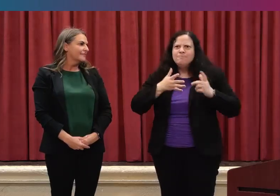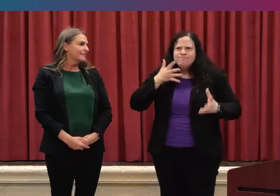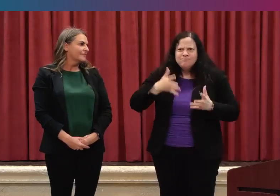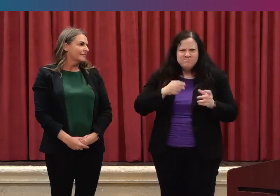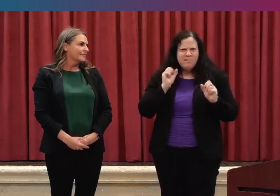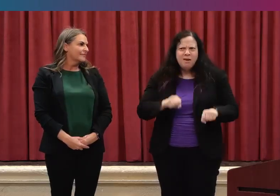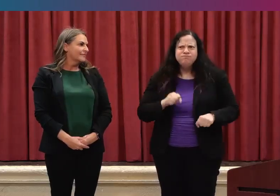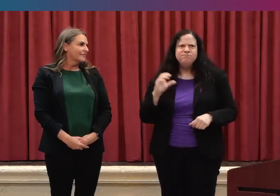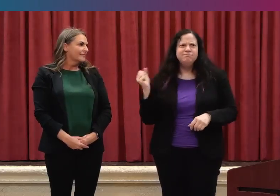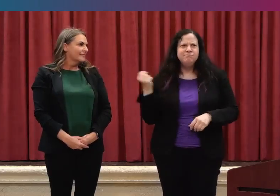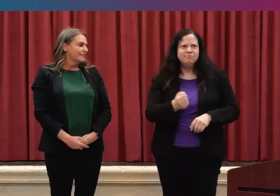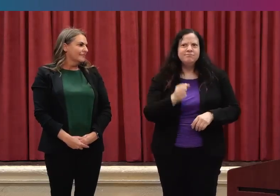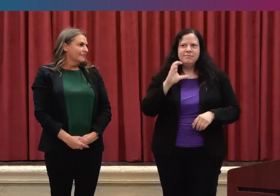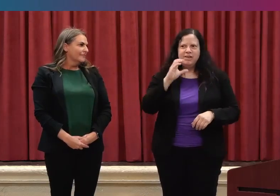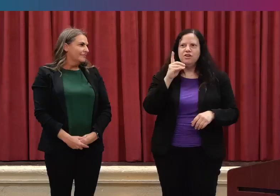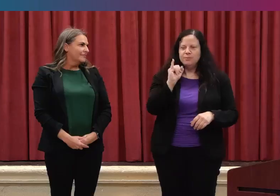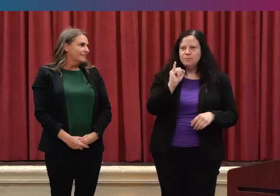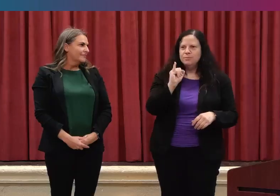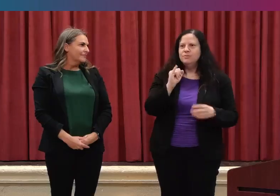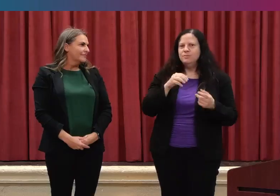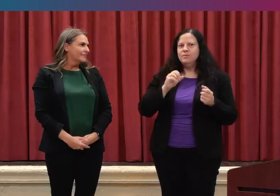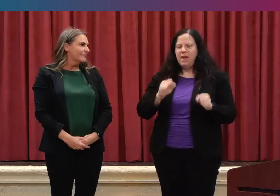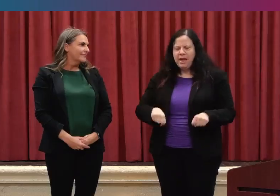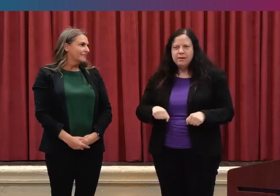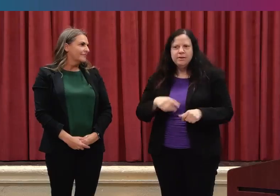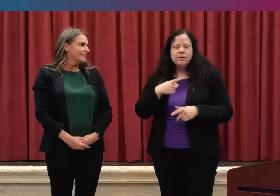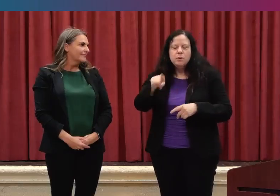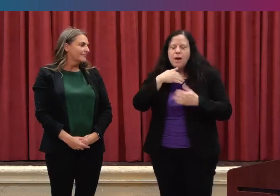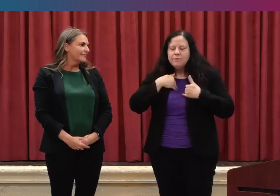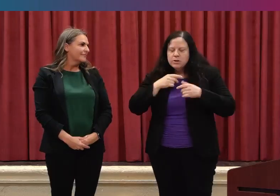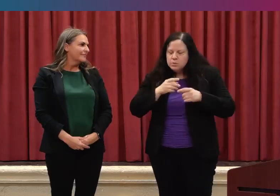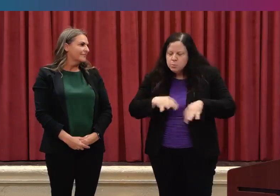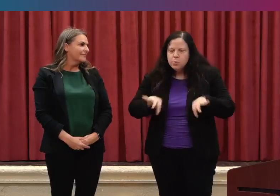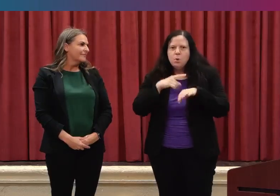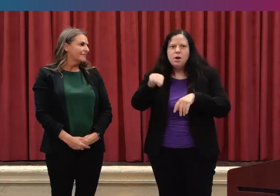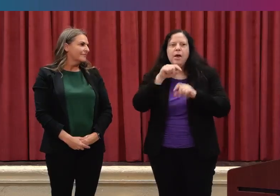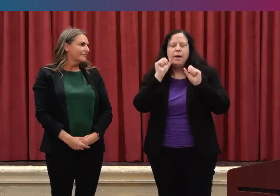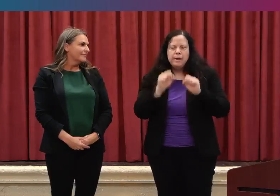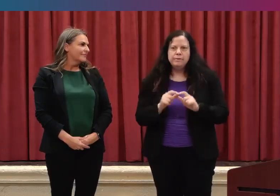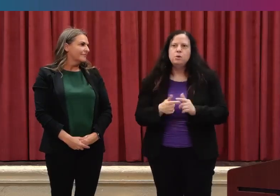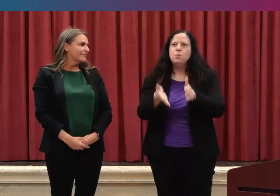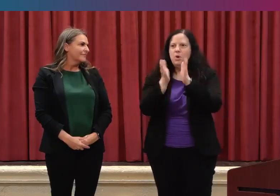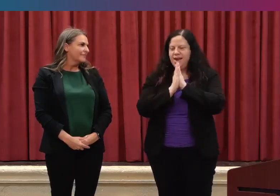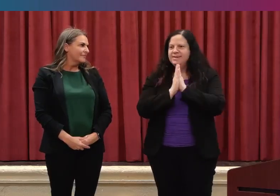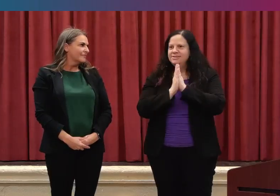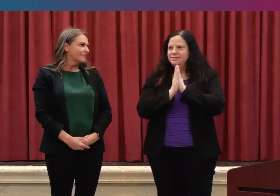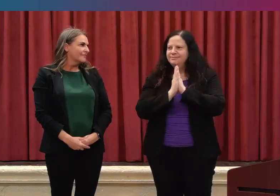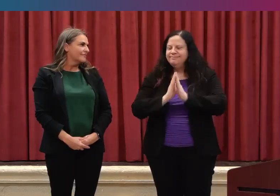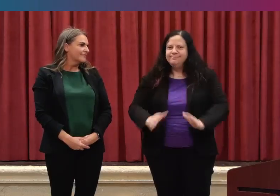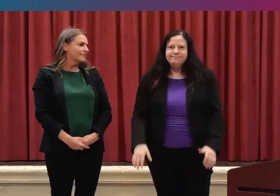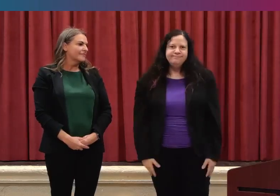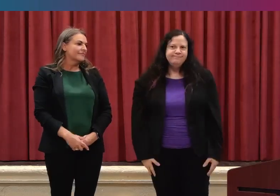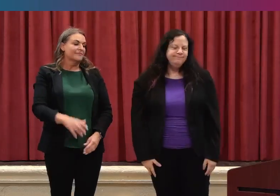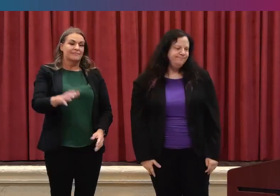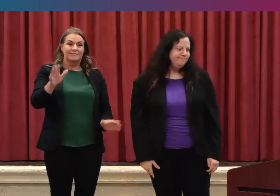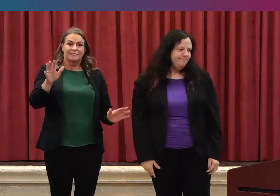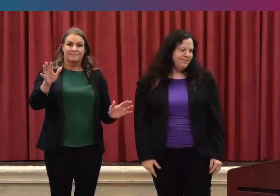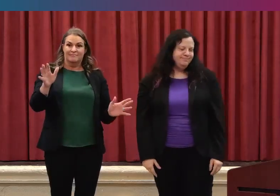your background or your language accessibility. So you can request a CDI as well. It's important that you have that as part of your